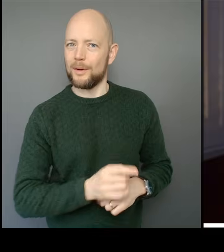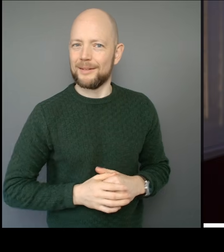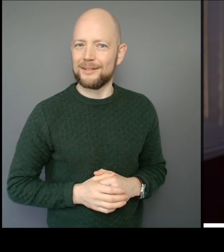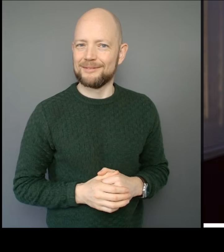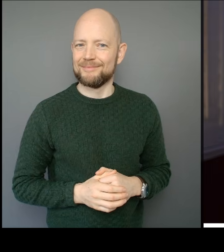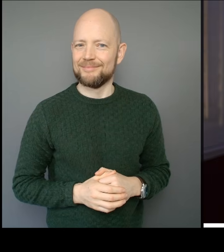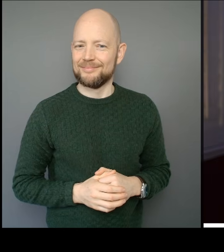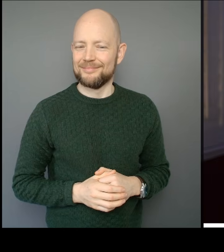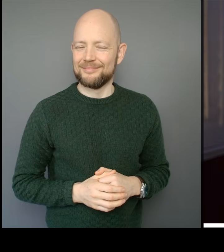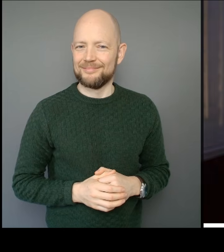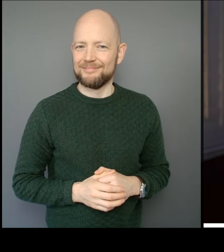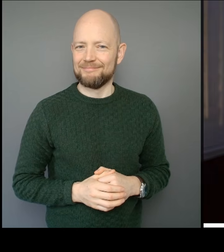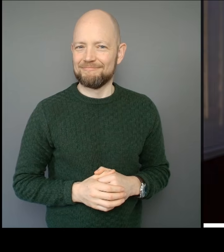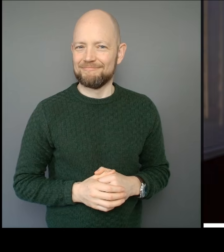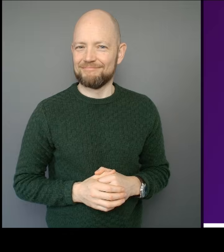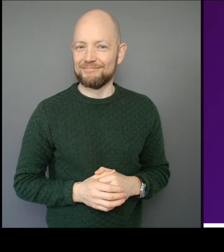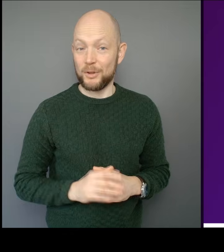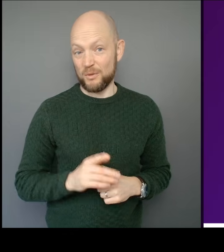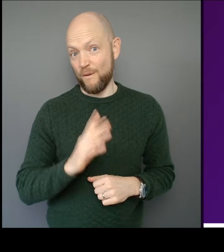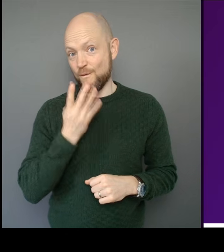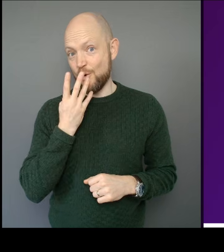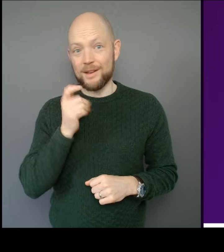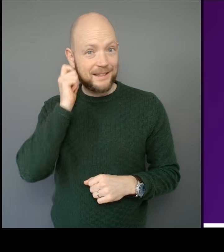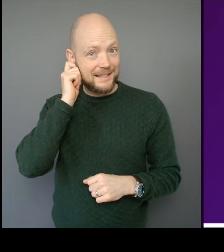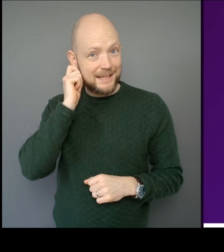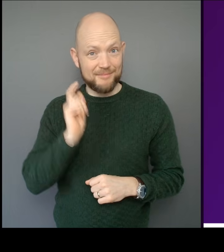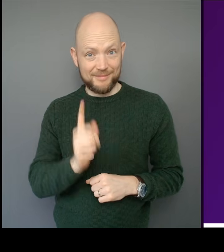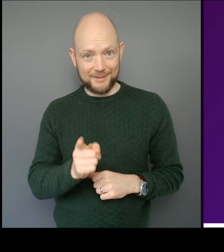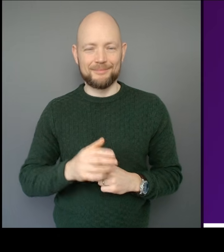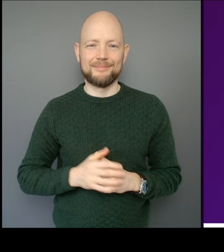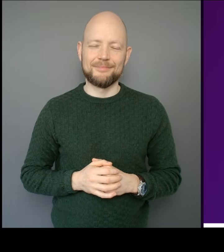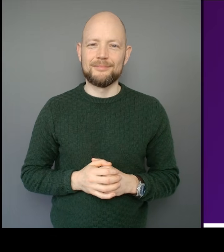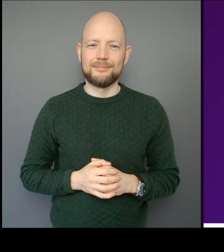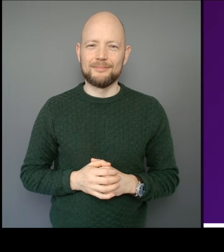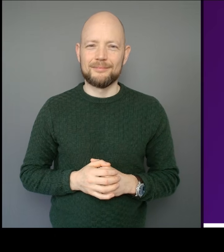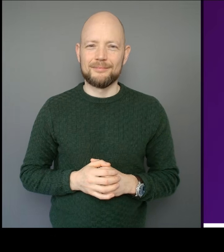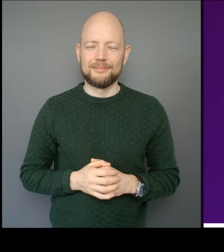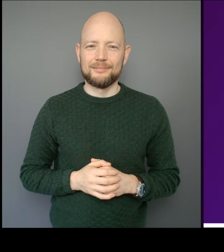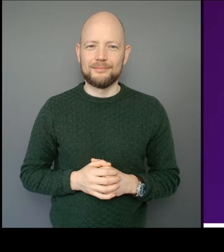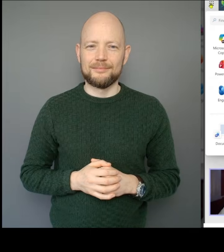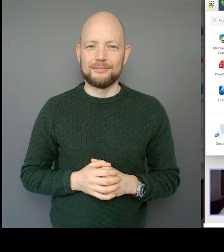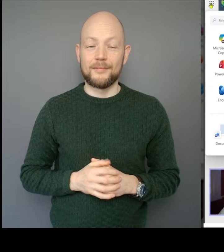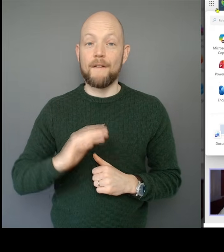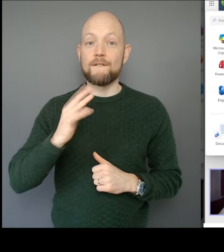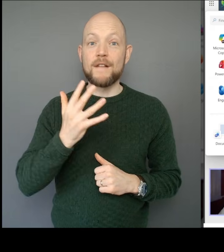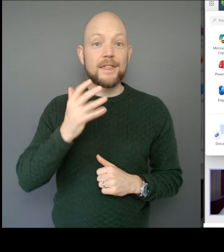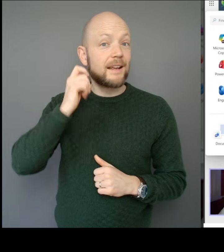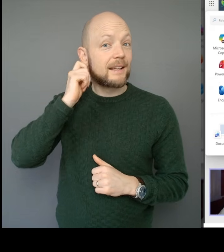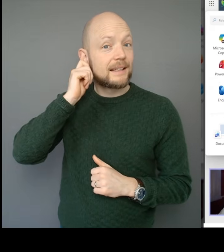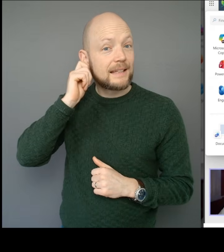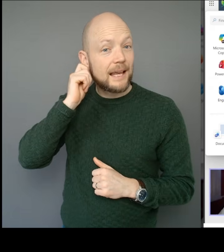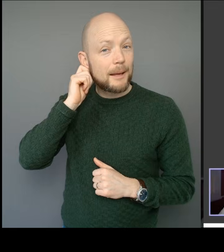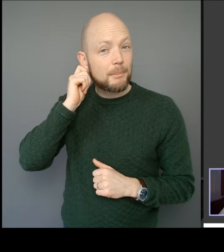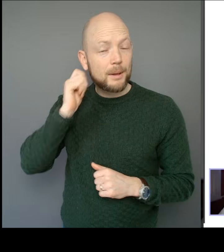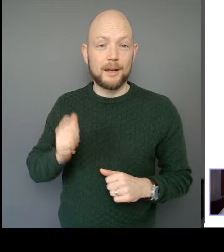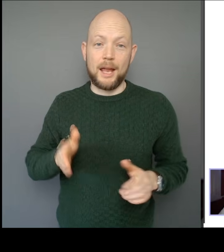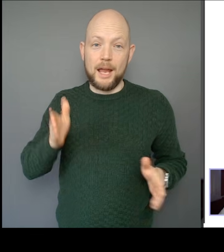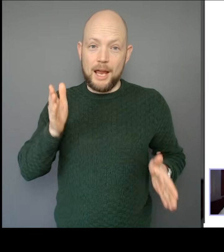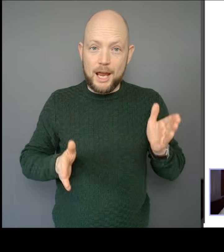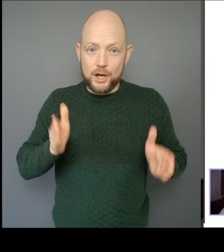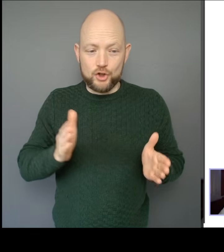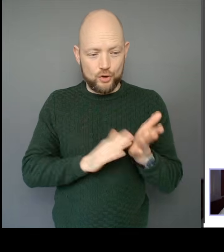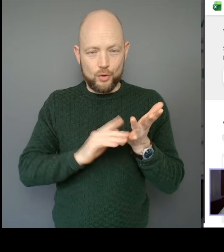So that's memory. That's tip number 4. Tip number 5, agent mode in Excel. Now, if we open up